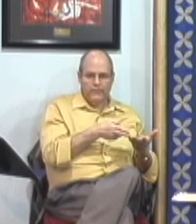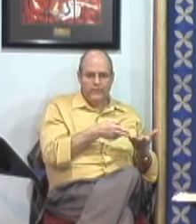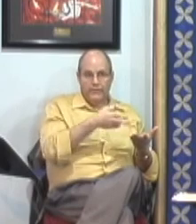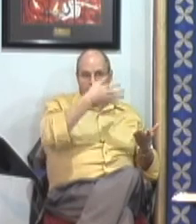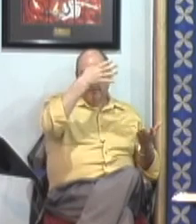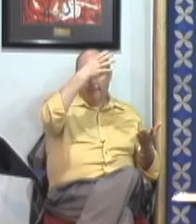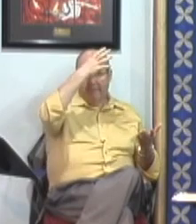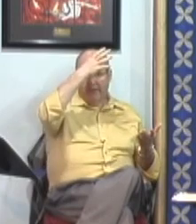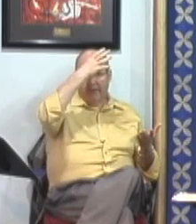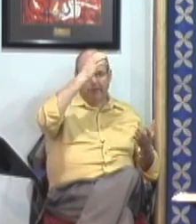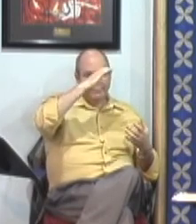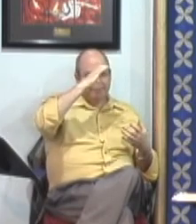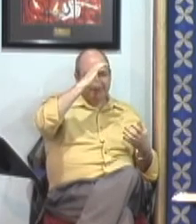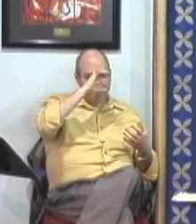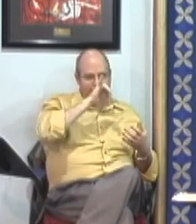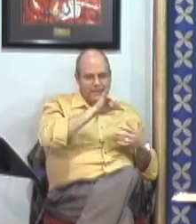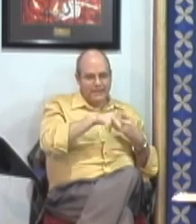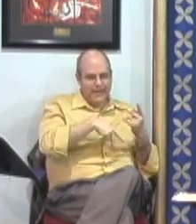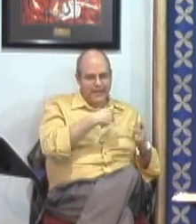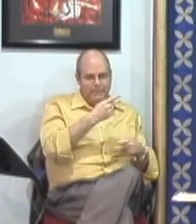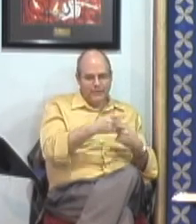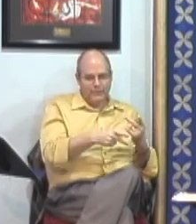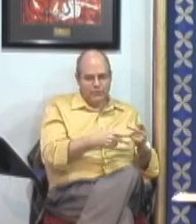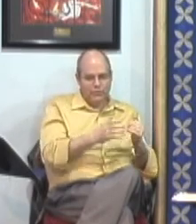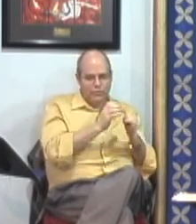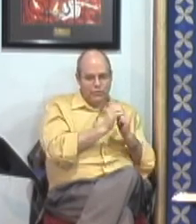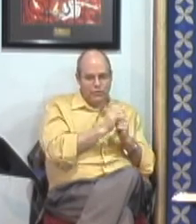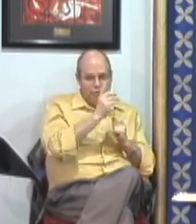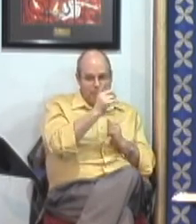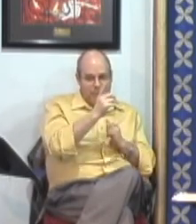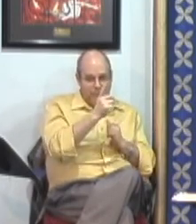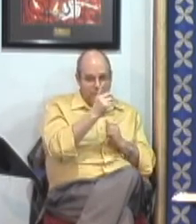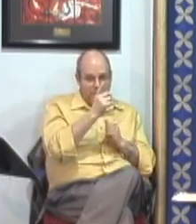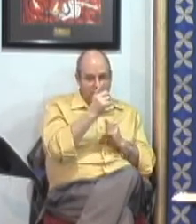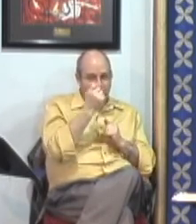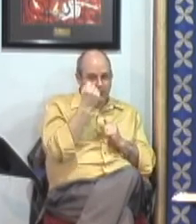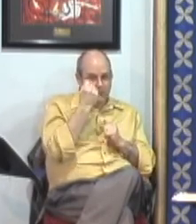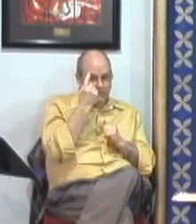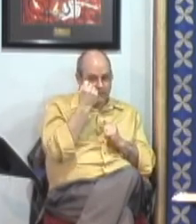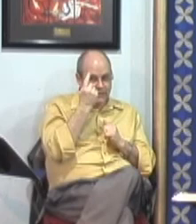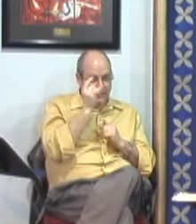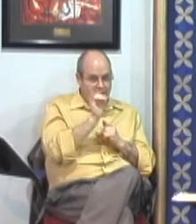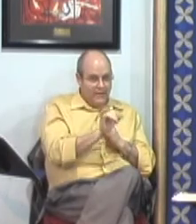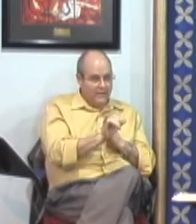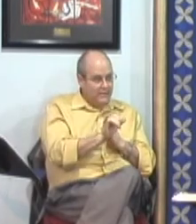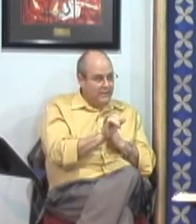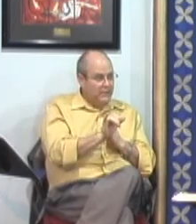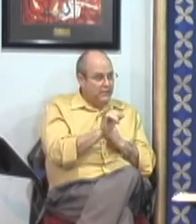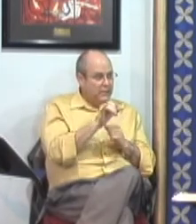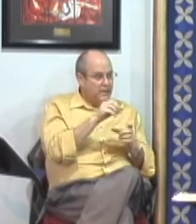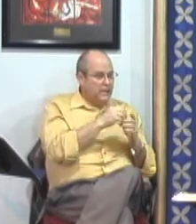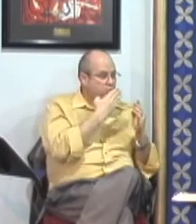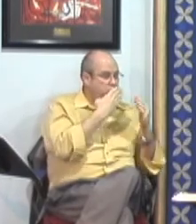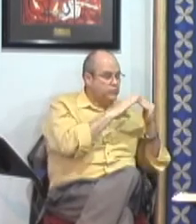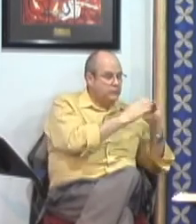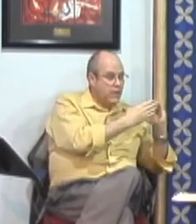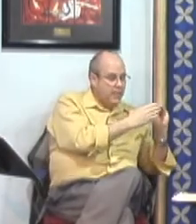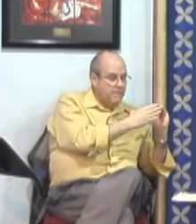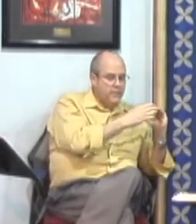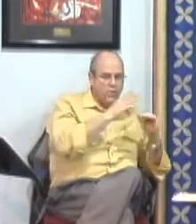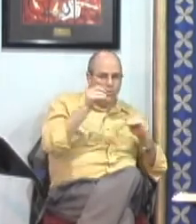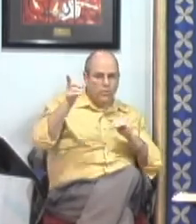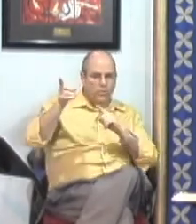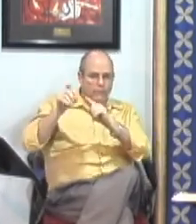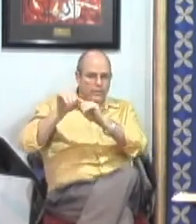the Father is seeking such to worship him." And I hope you all got the play on the words there. Should we worship in Jerusalem or